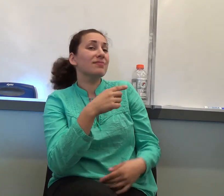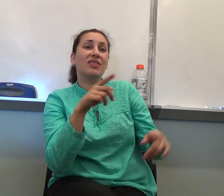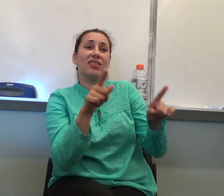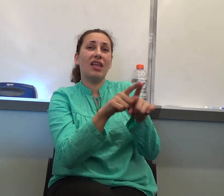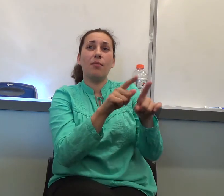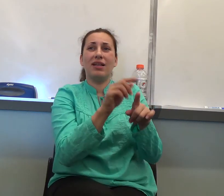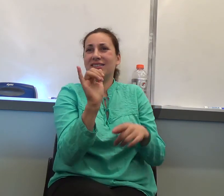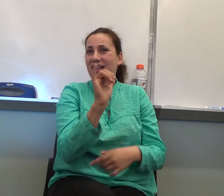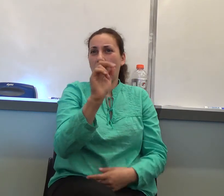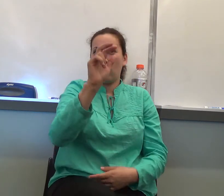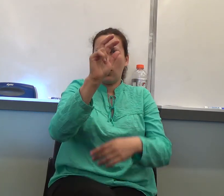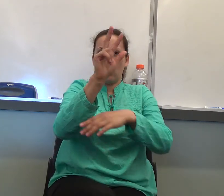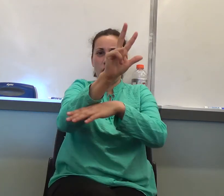35 over 10, huh?